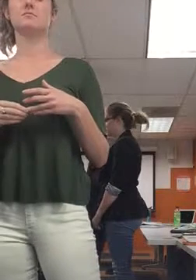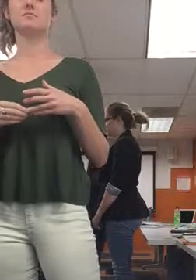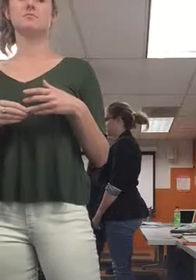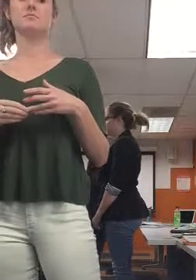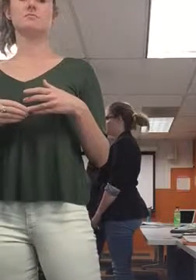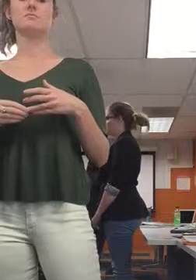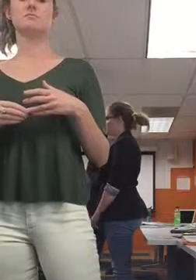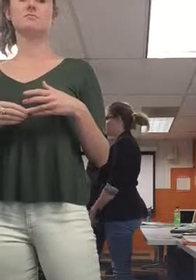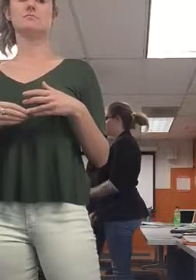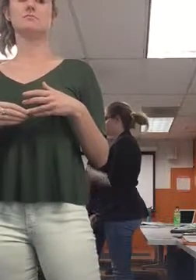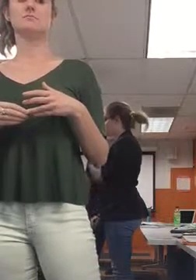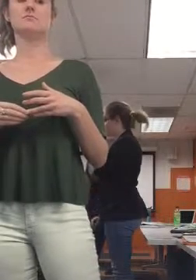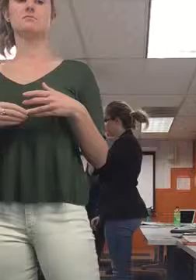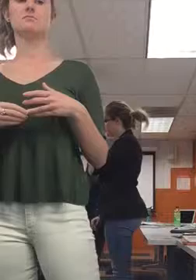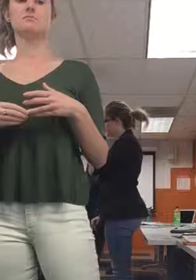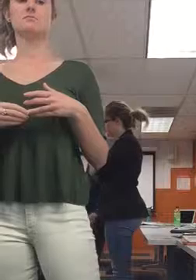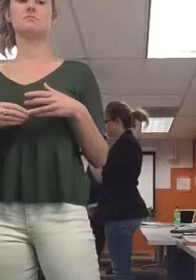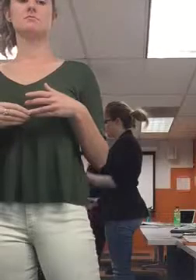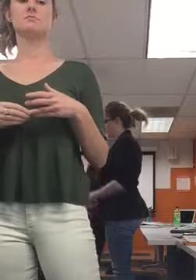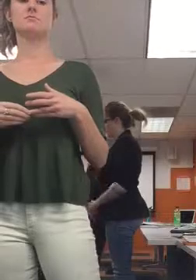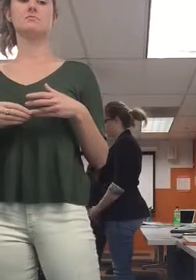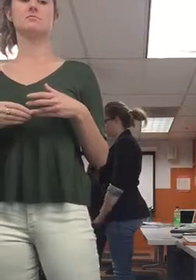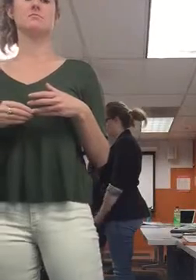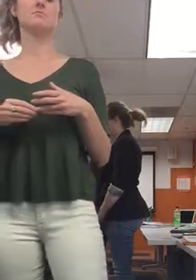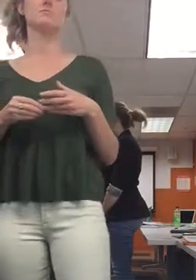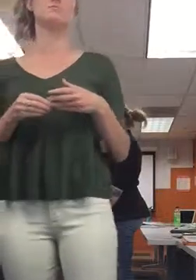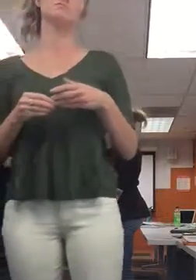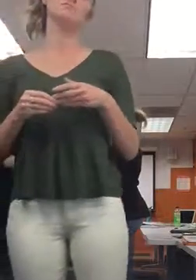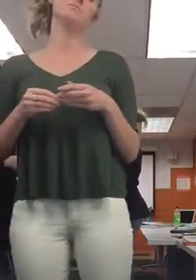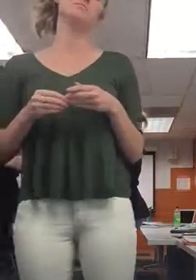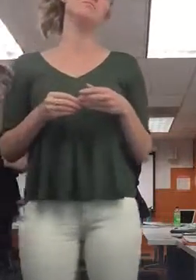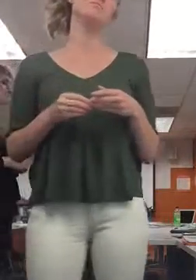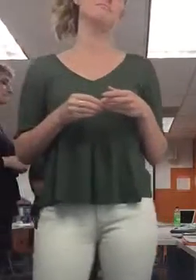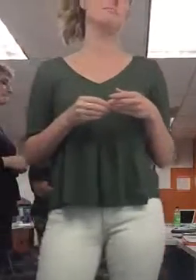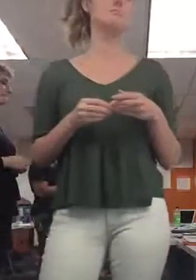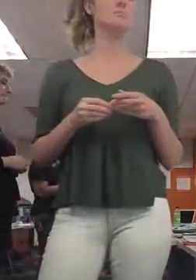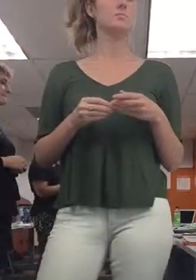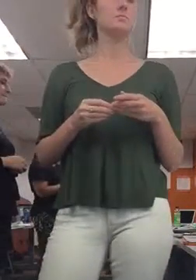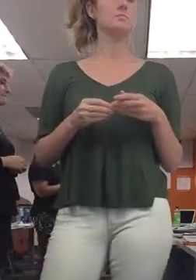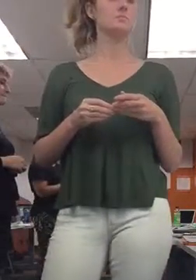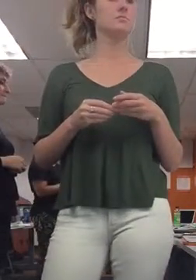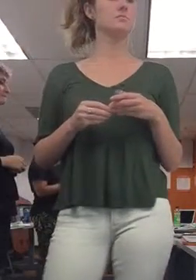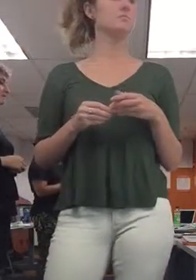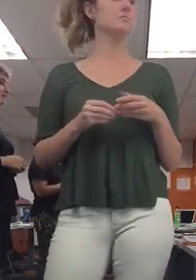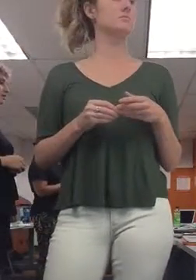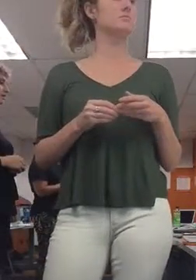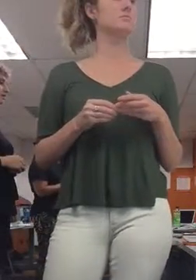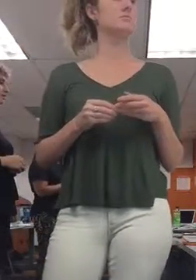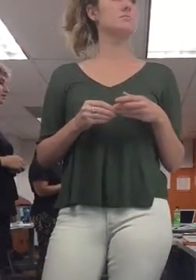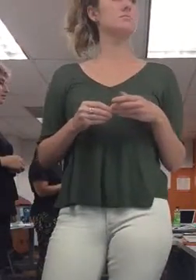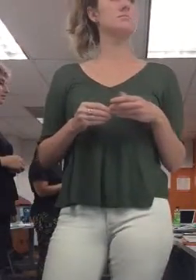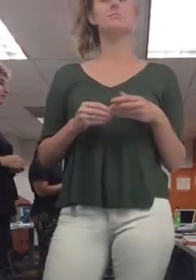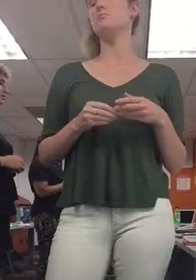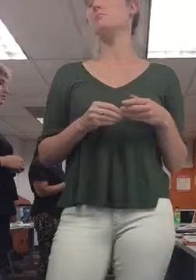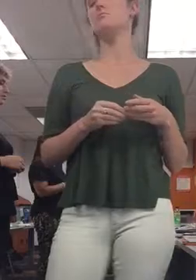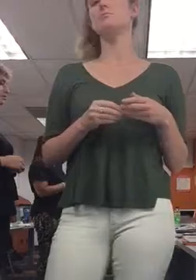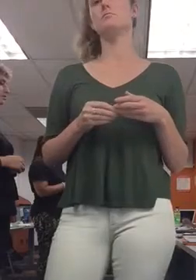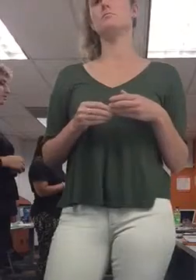50%. Disposable income is the money a household has to pay, has to spend after they pay their